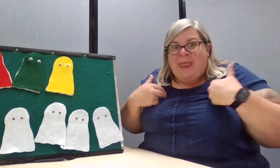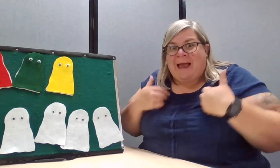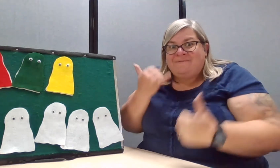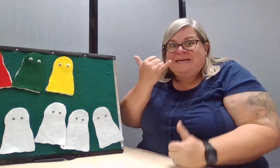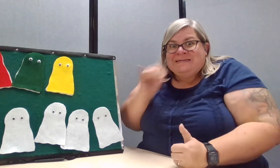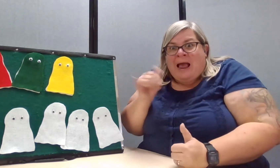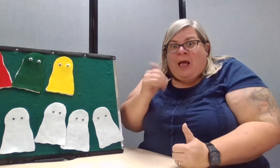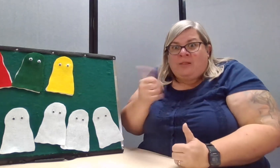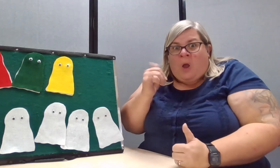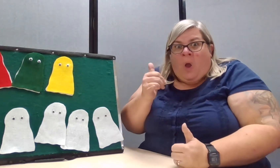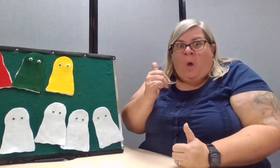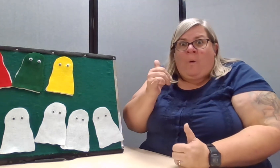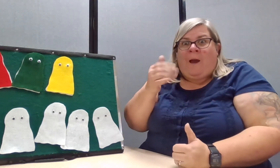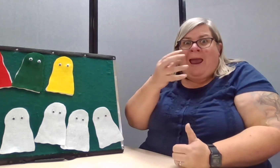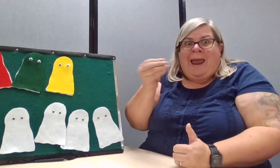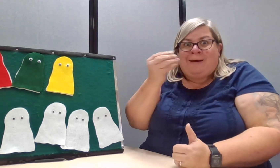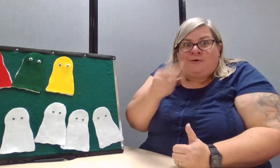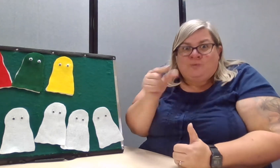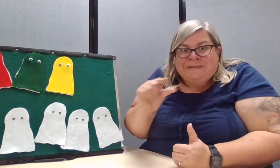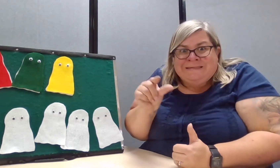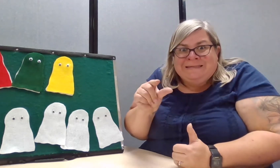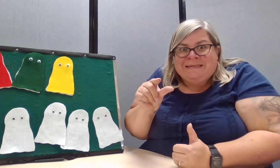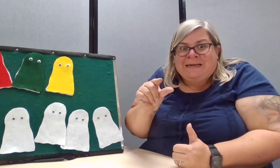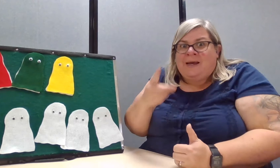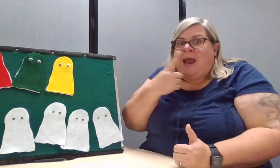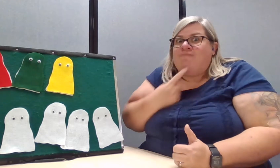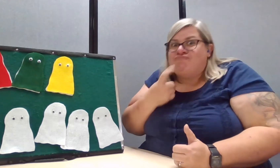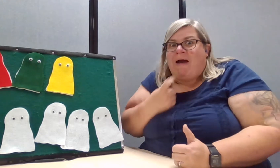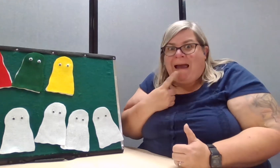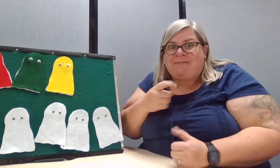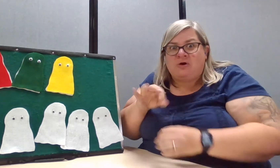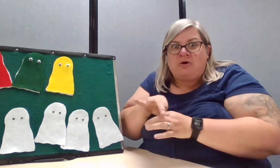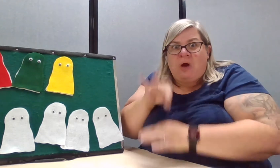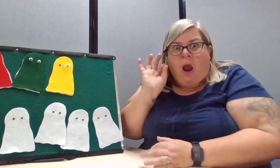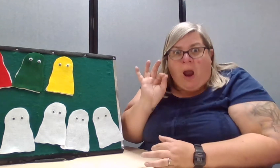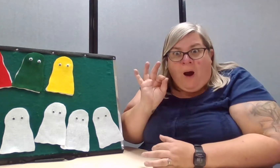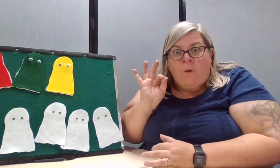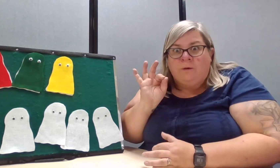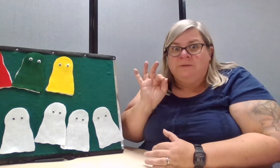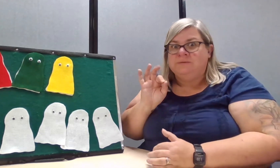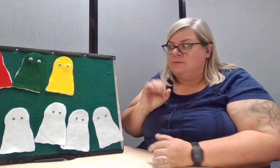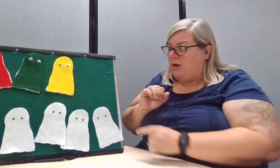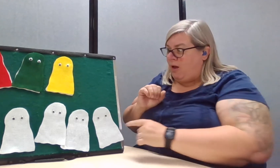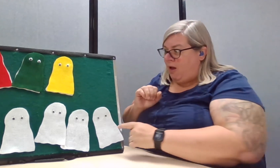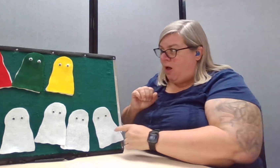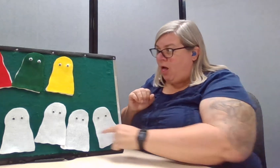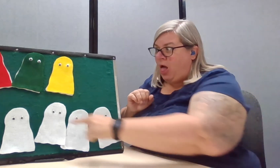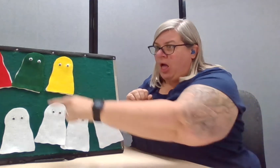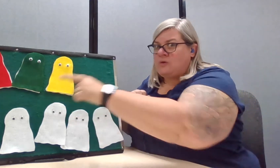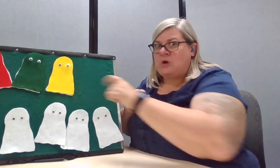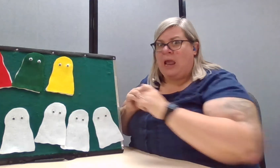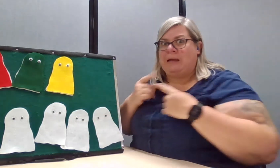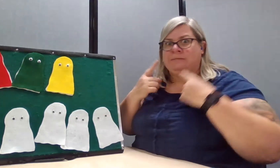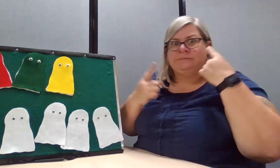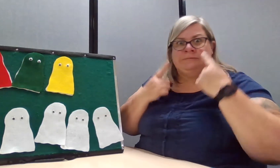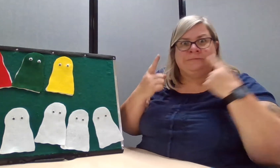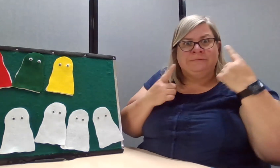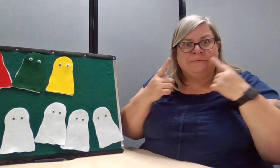So now we have a yellow ghost, a green ghost, and a red ghost. And all the other little